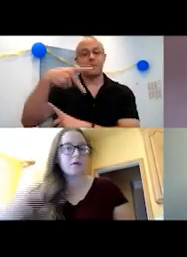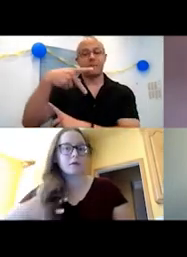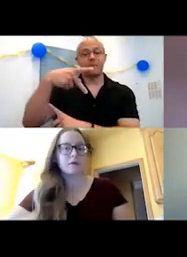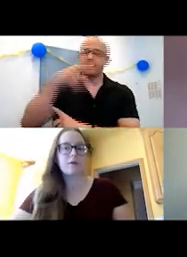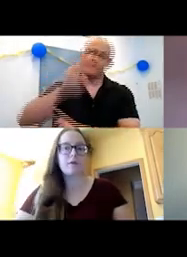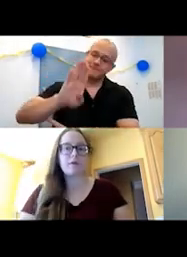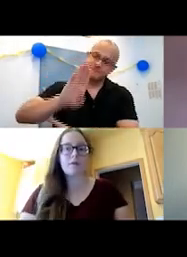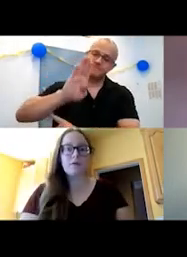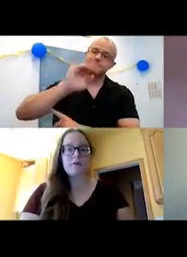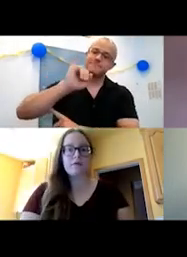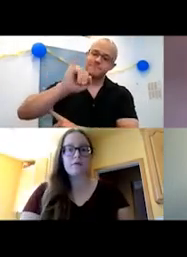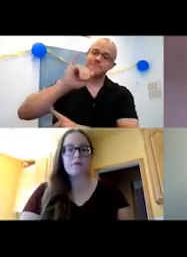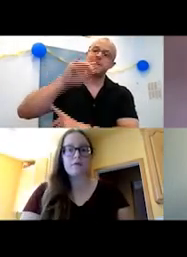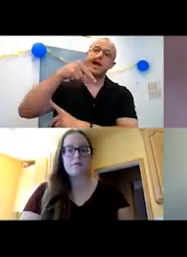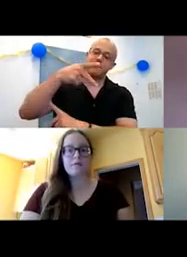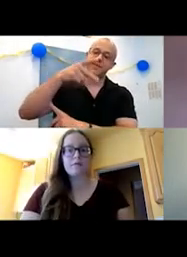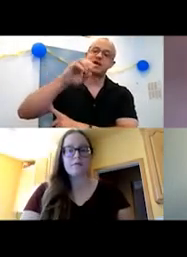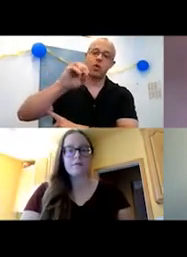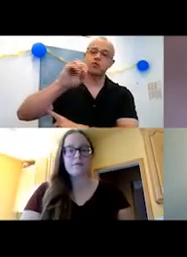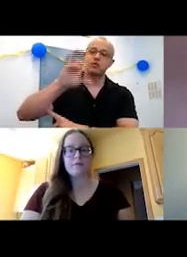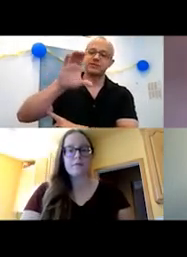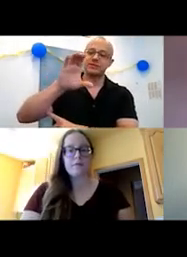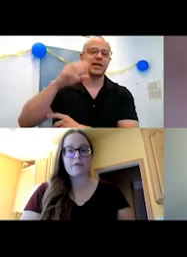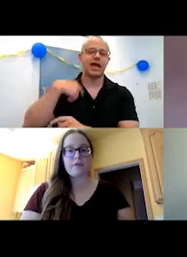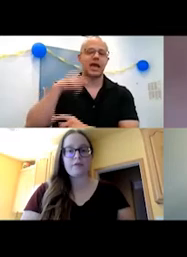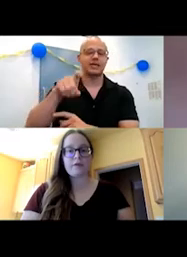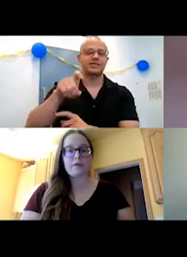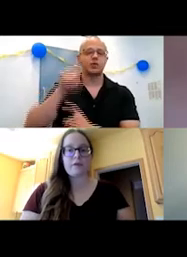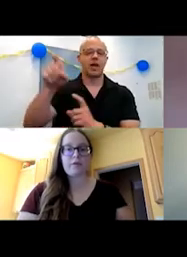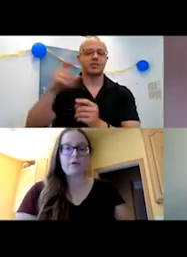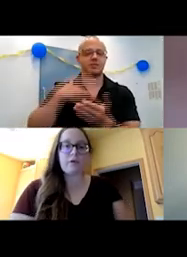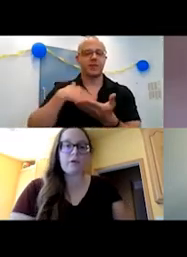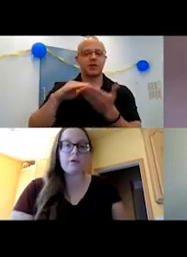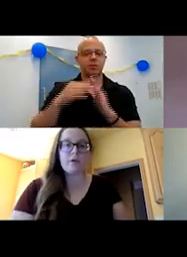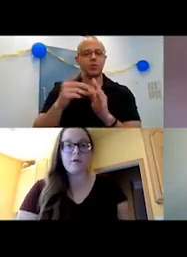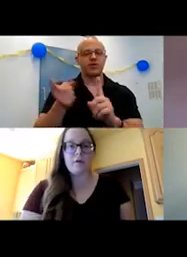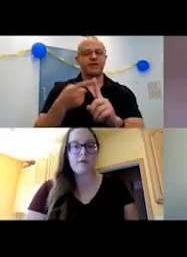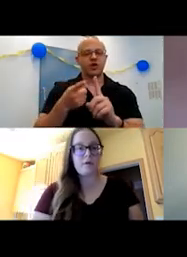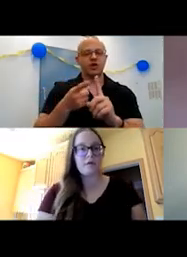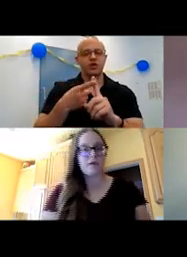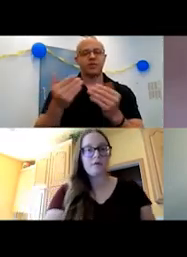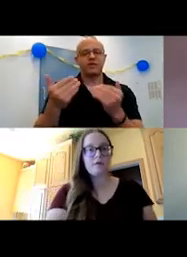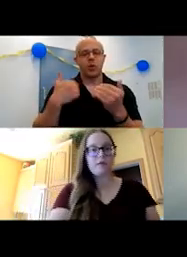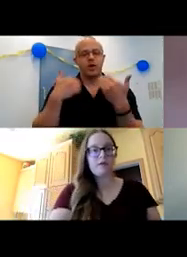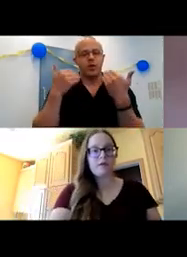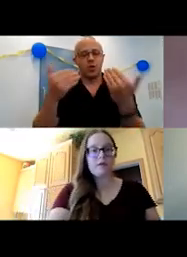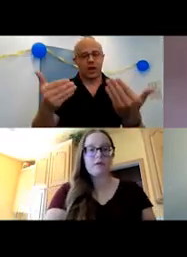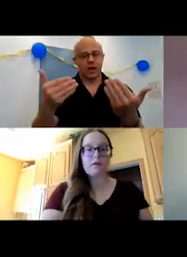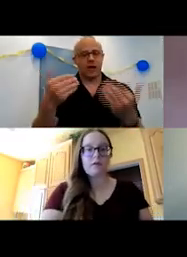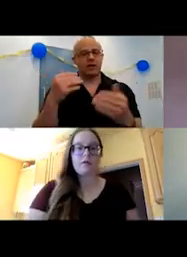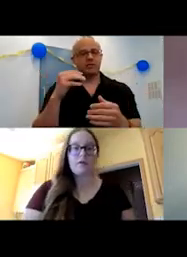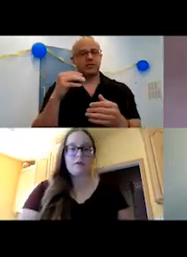Right now, the appropriate sign for BIPOC,